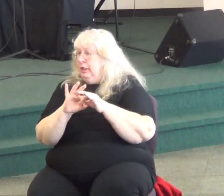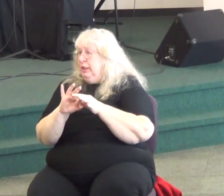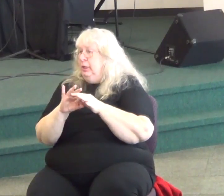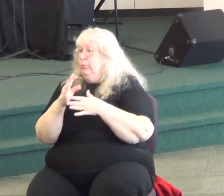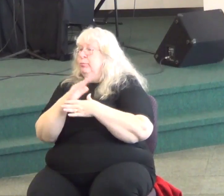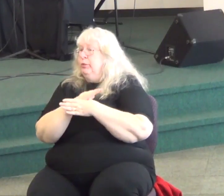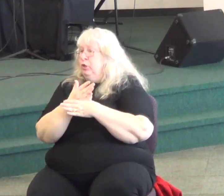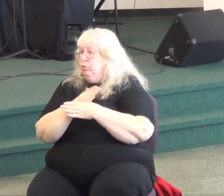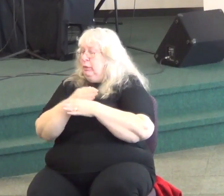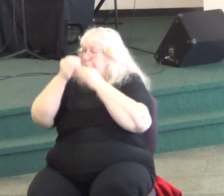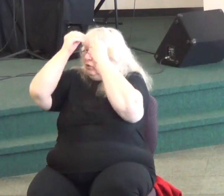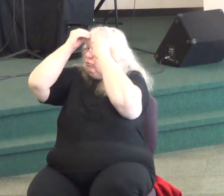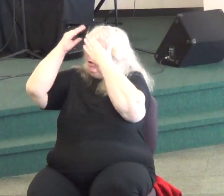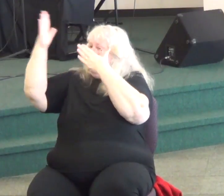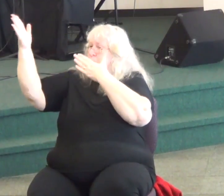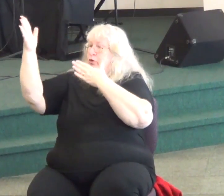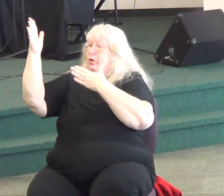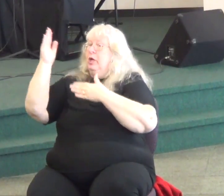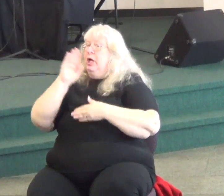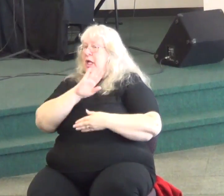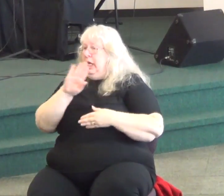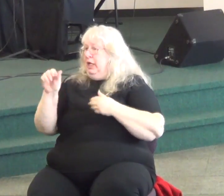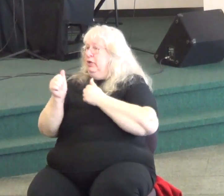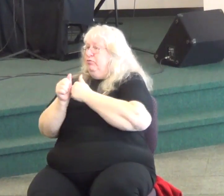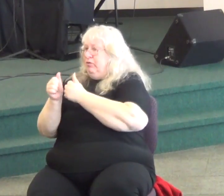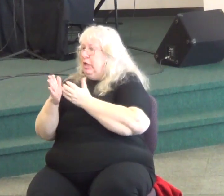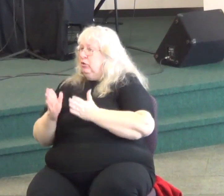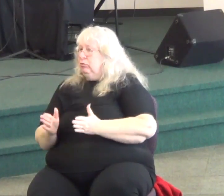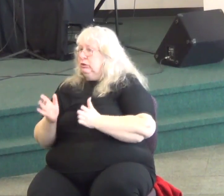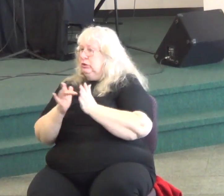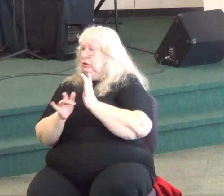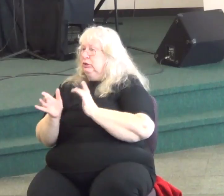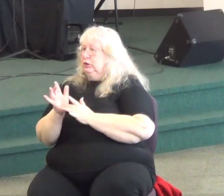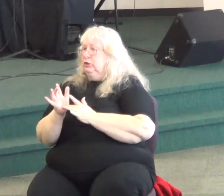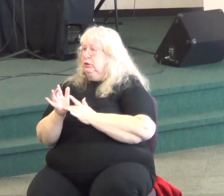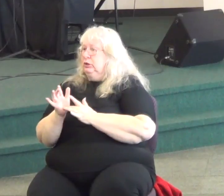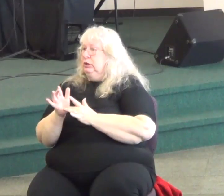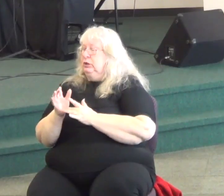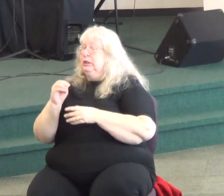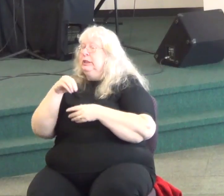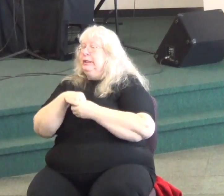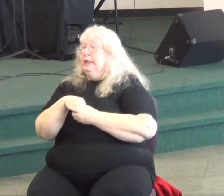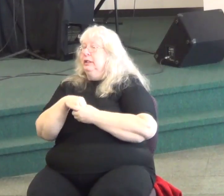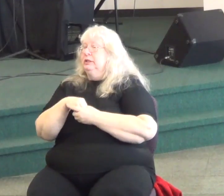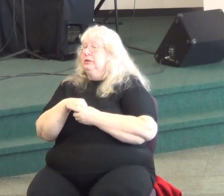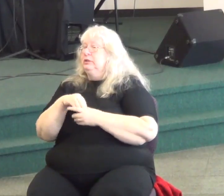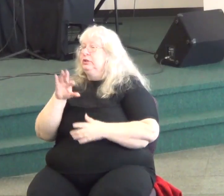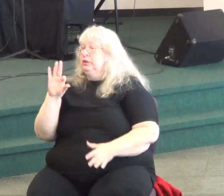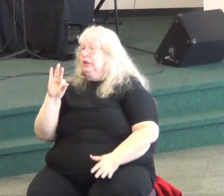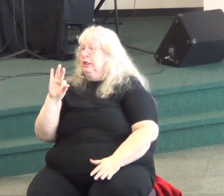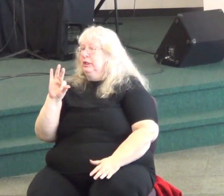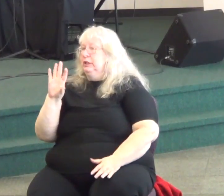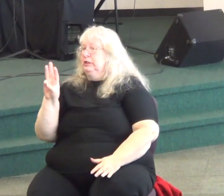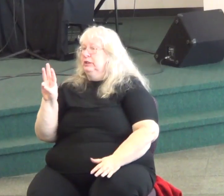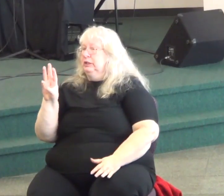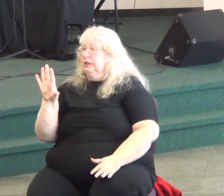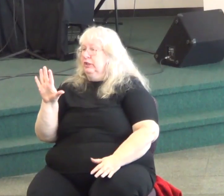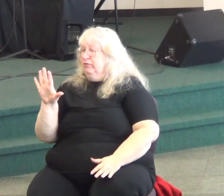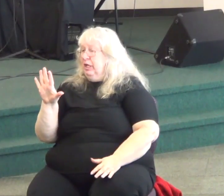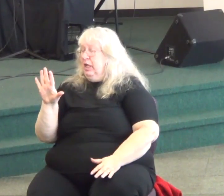Palm Sunday affected my life in 1965 in a major way. It wasn't